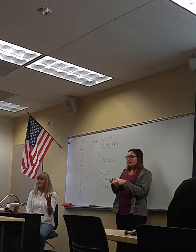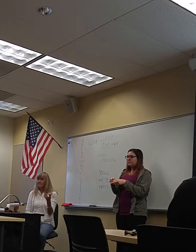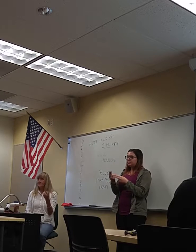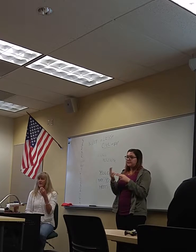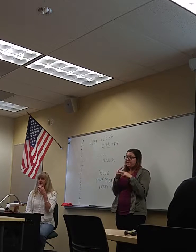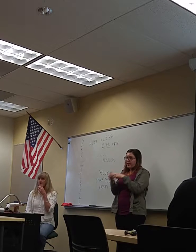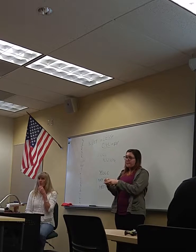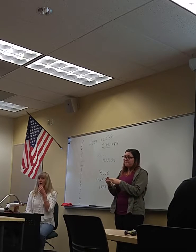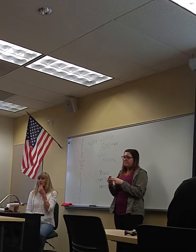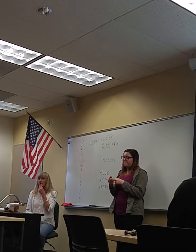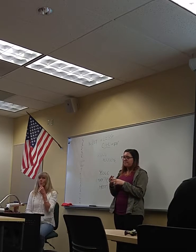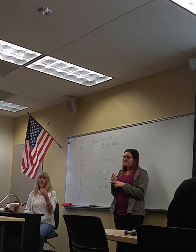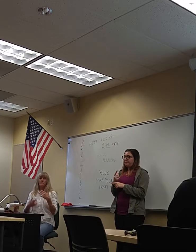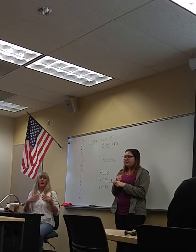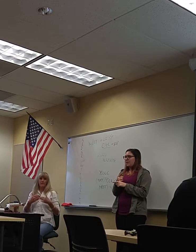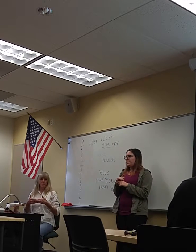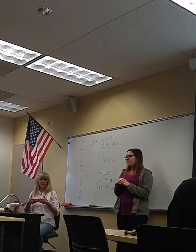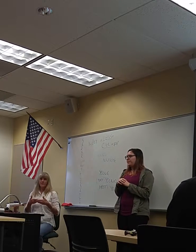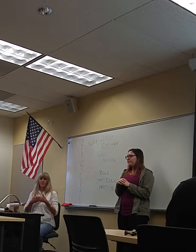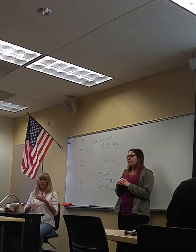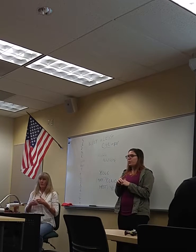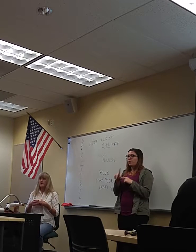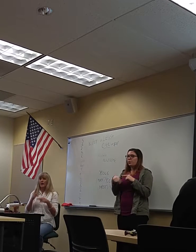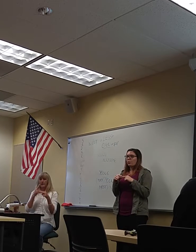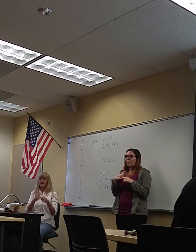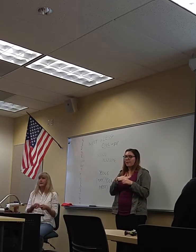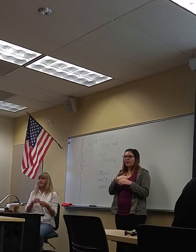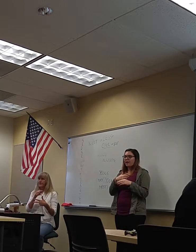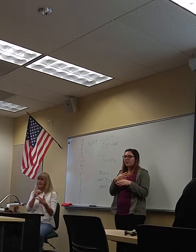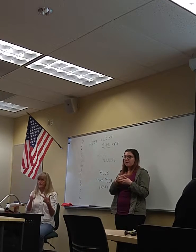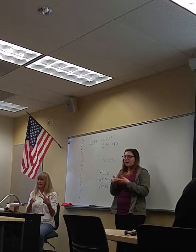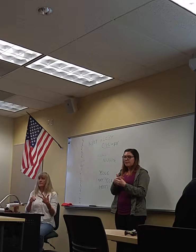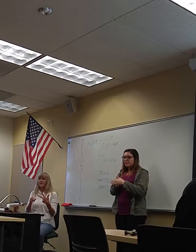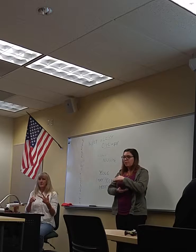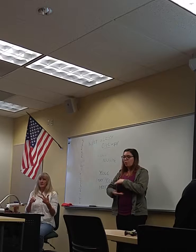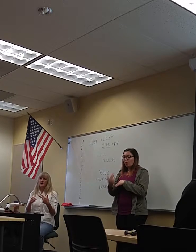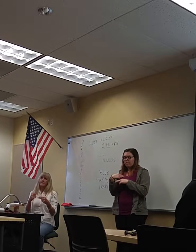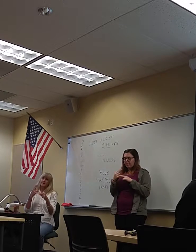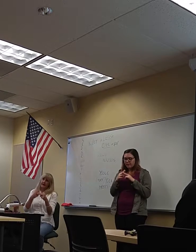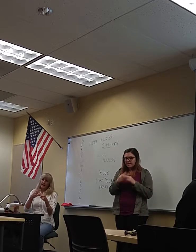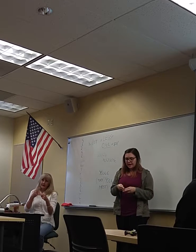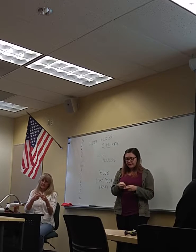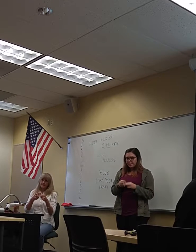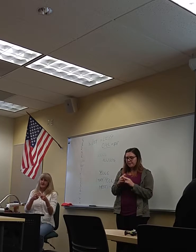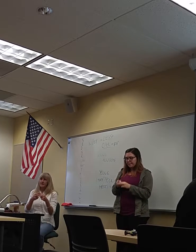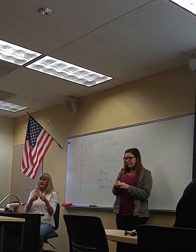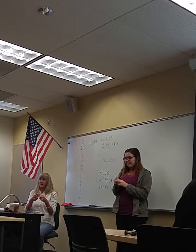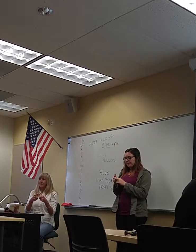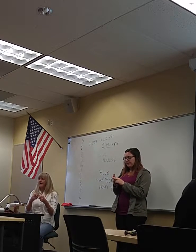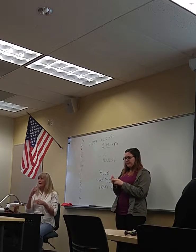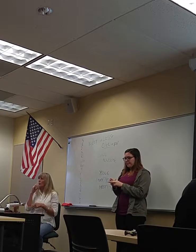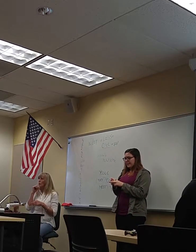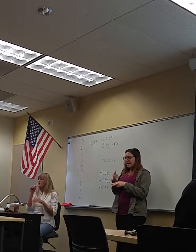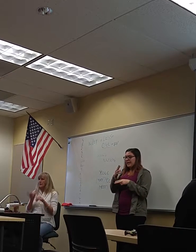Name. So when my babies were born, I named them names that weren't